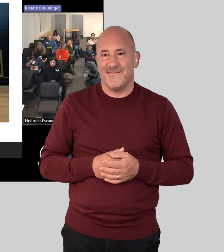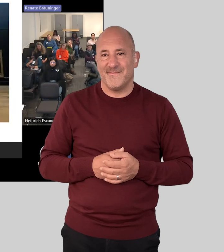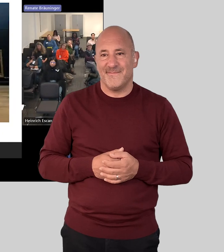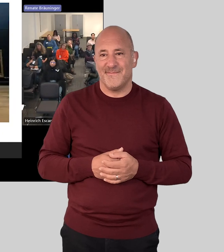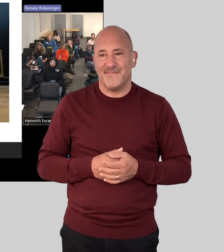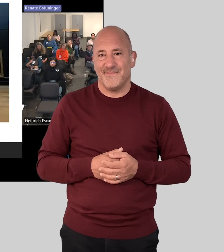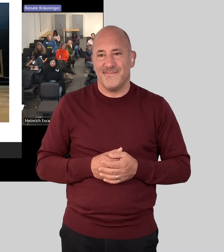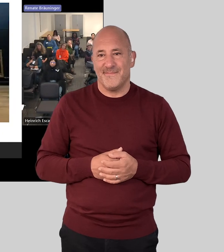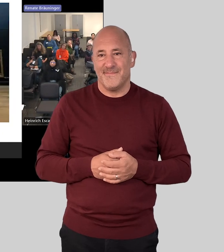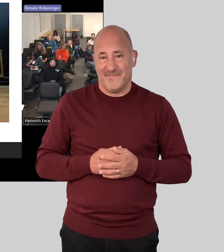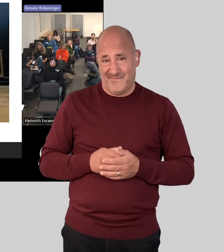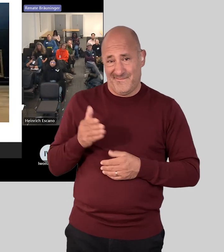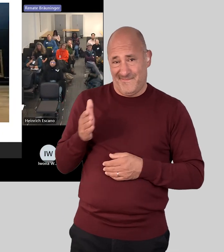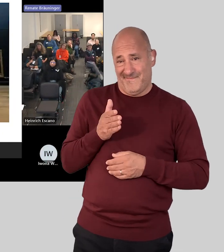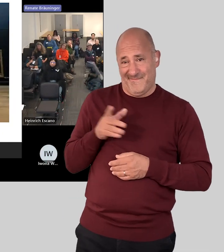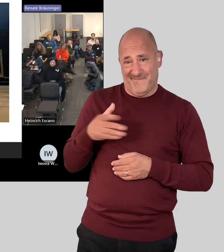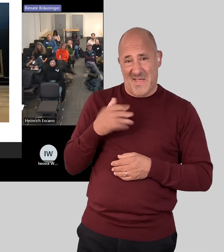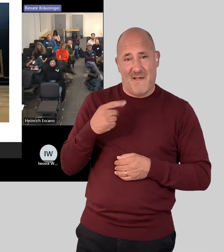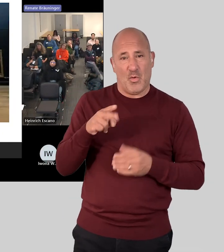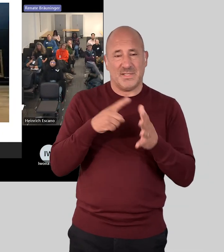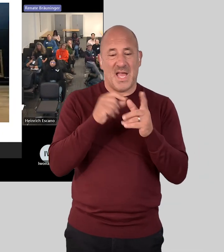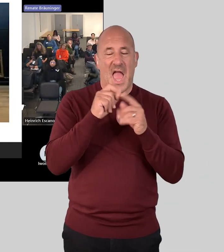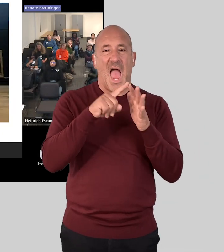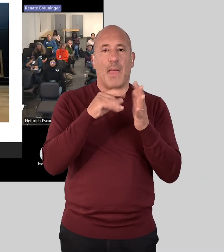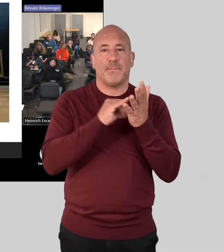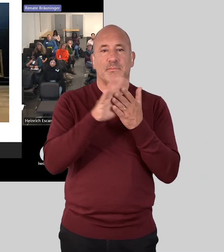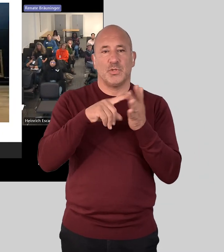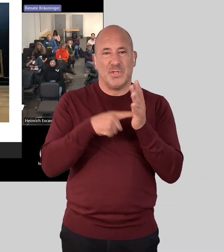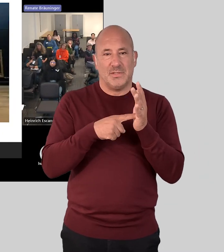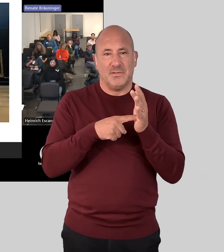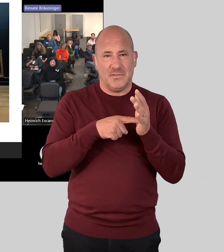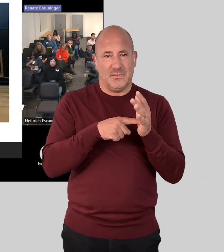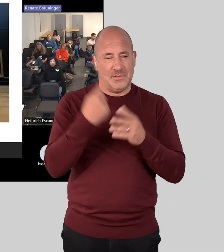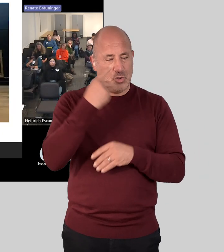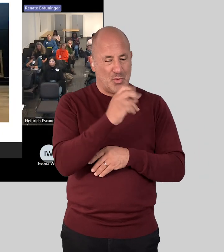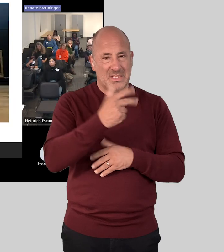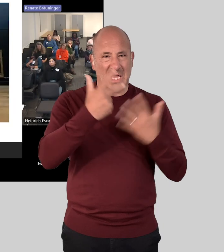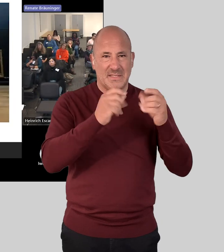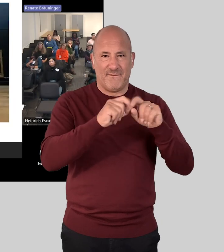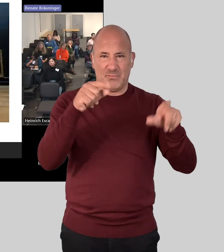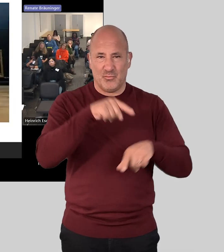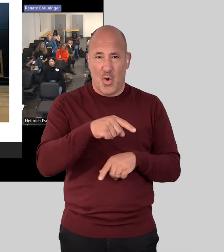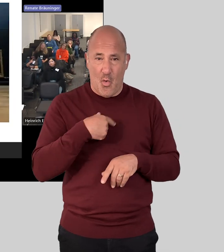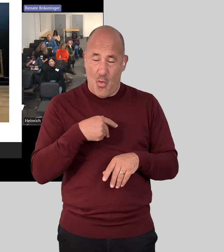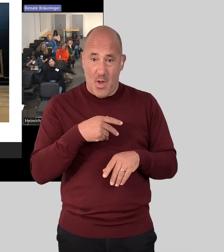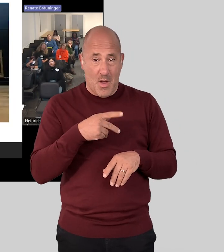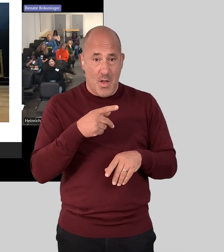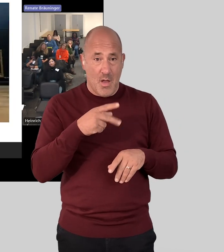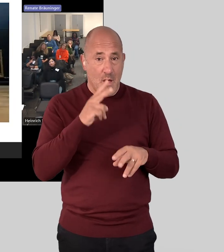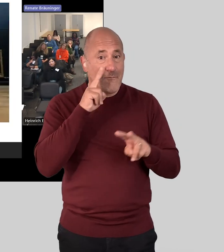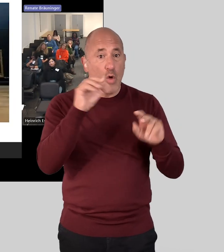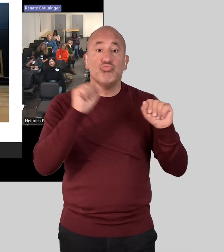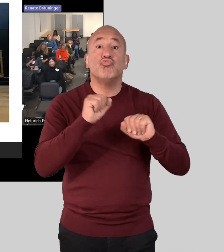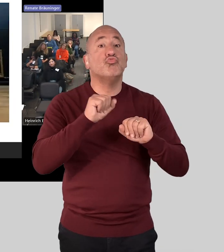both women made about the Louvre. So we have here the Ape Shit video of 1918, which is actually quite fantastic. If